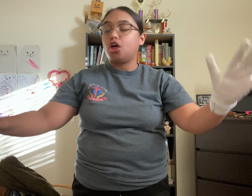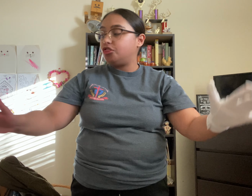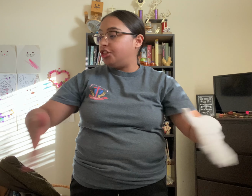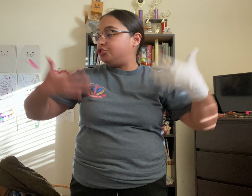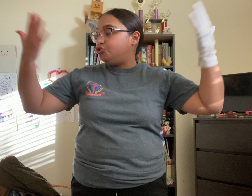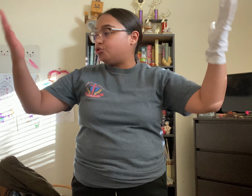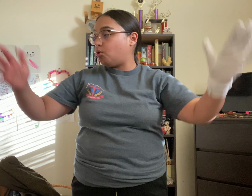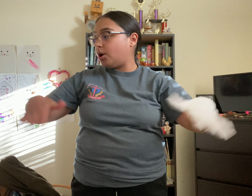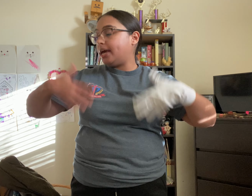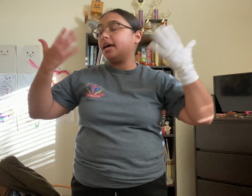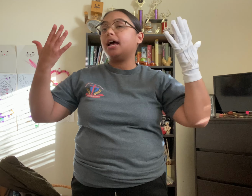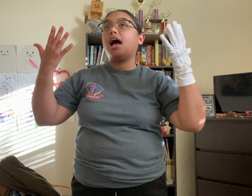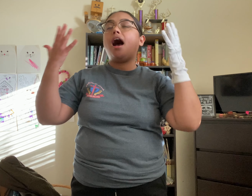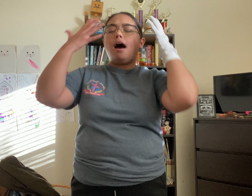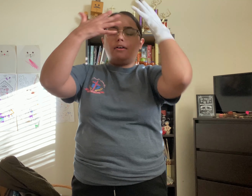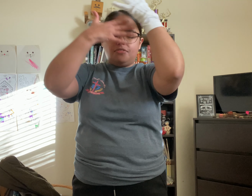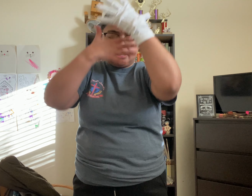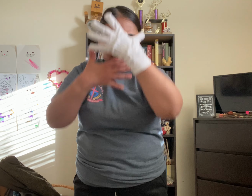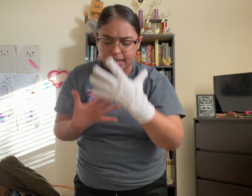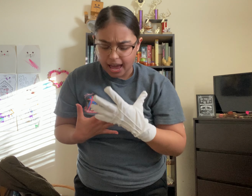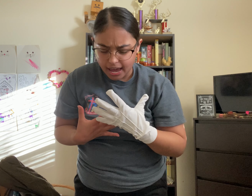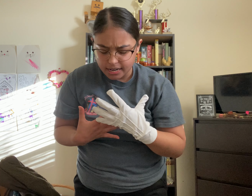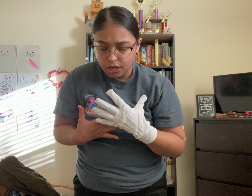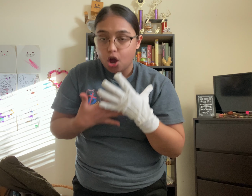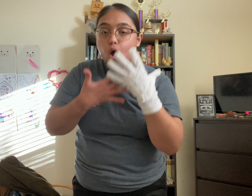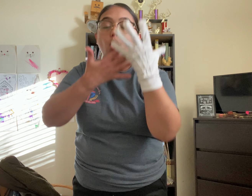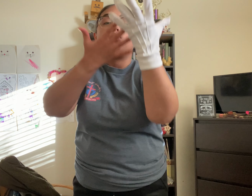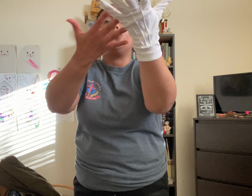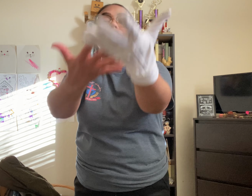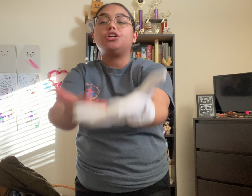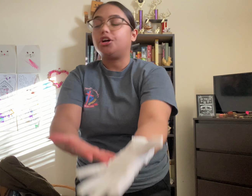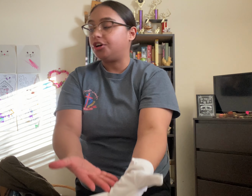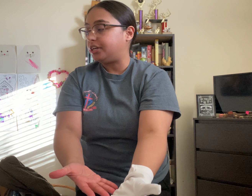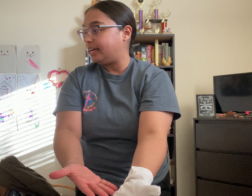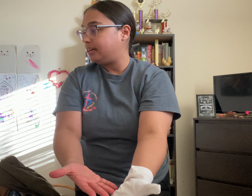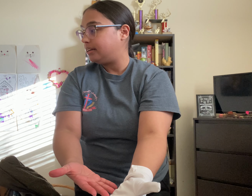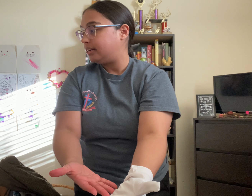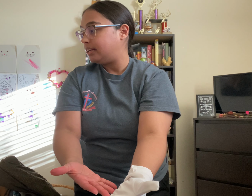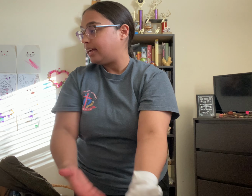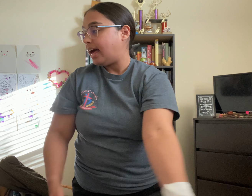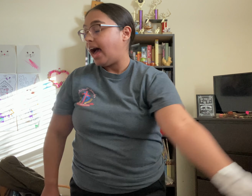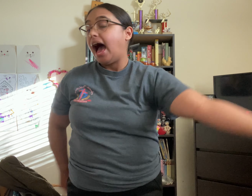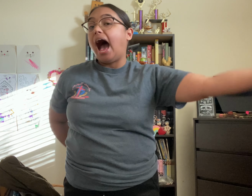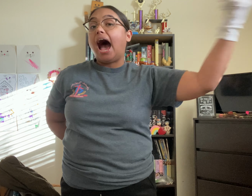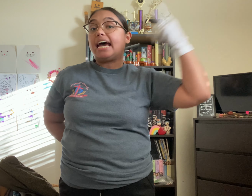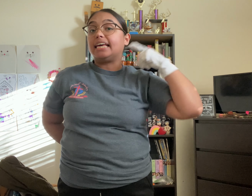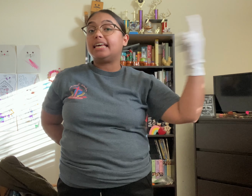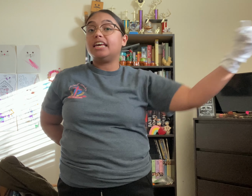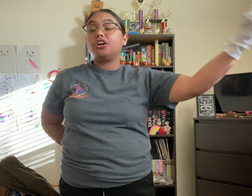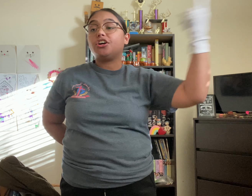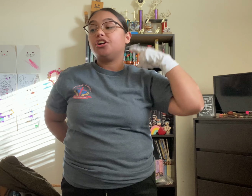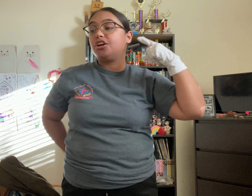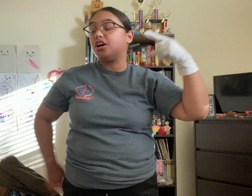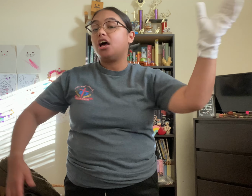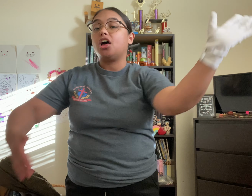the joy of the sad returning. I hear